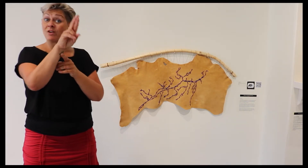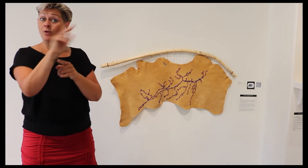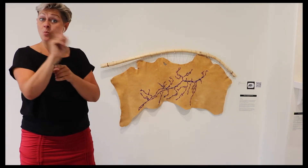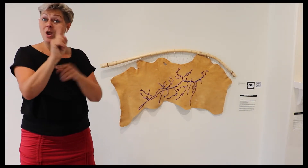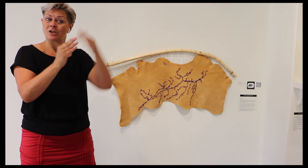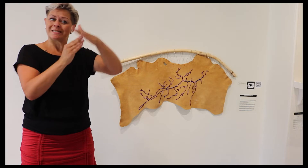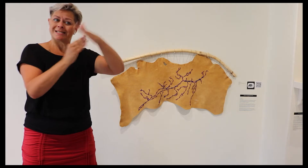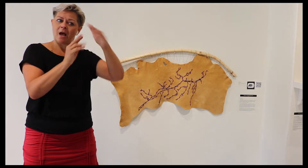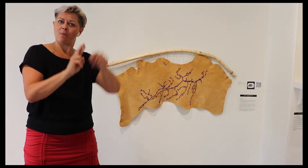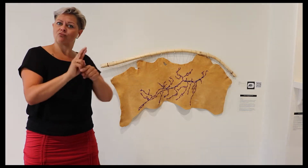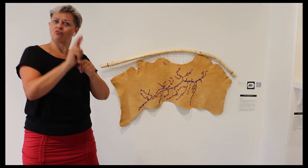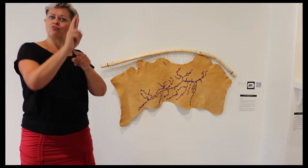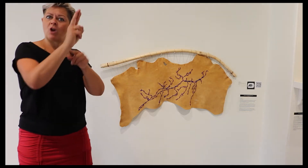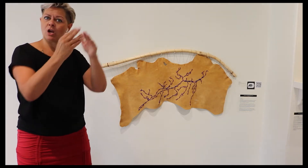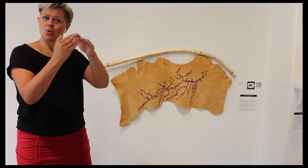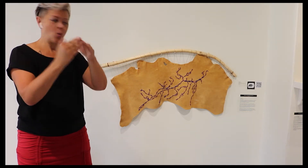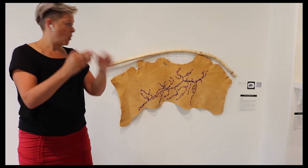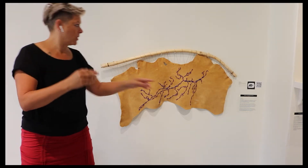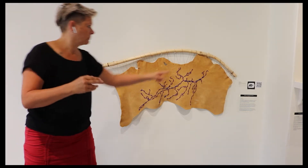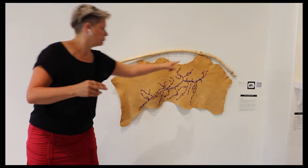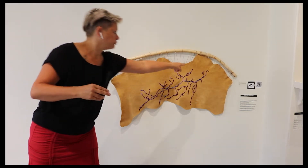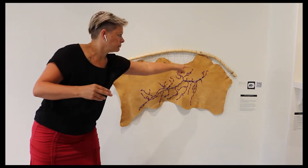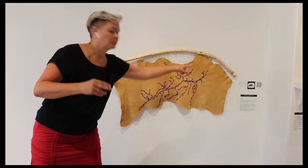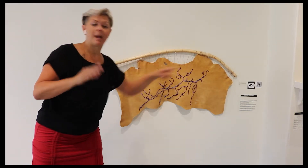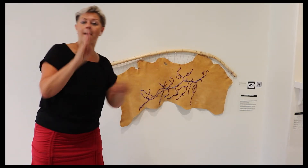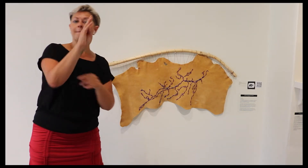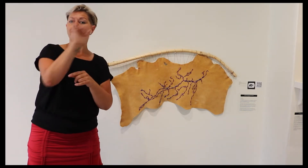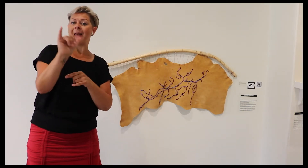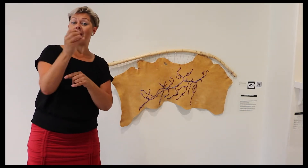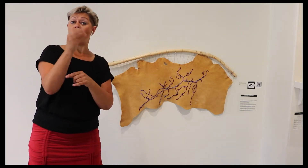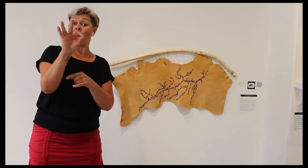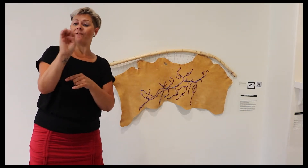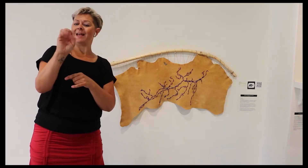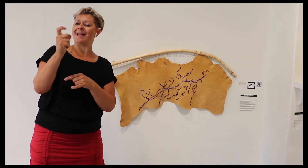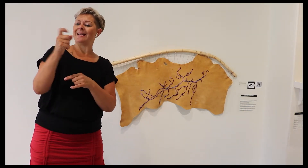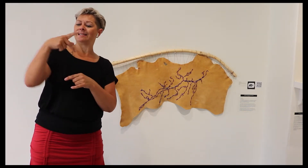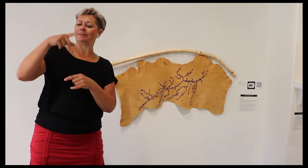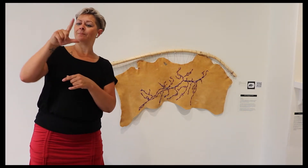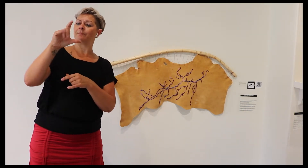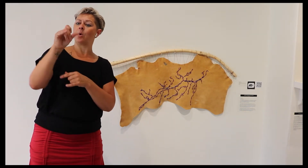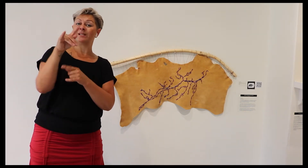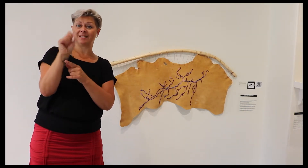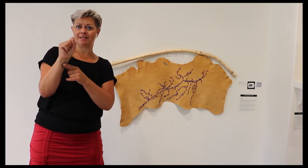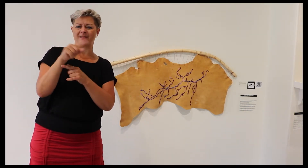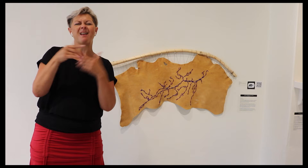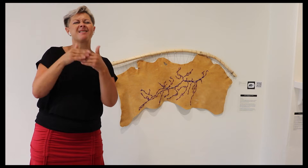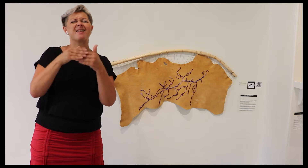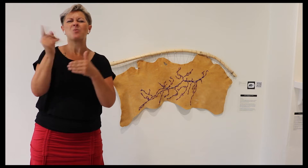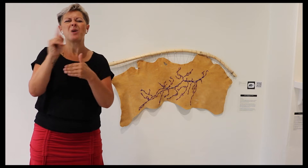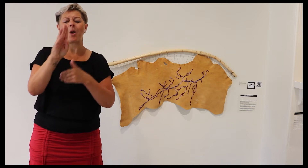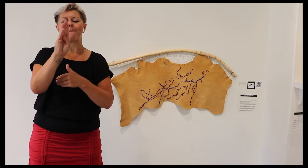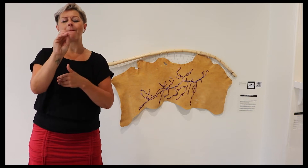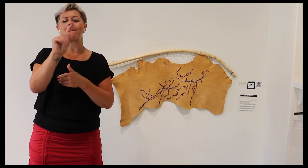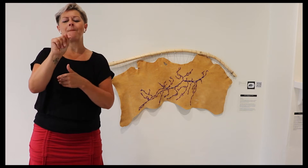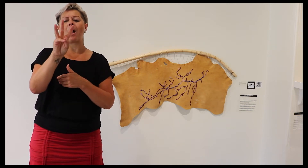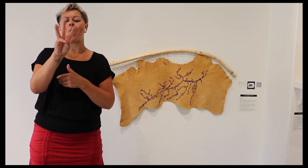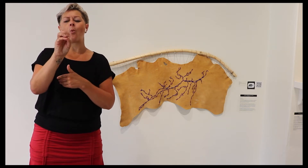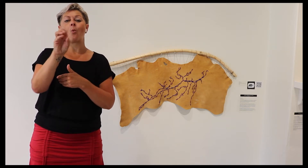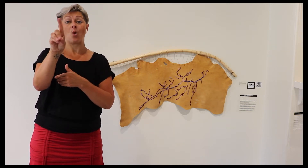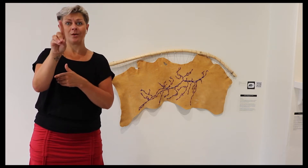moose hide with the Bay of Exploits. The Bay of Exploits is located near Botwood, and this is where the river flows into the